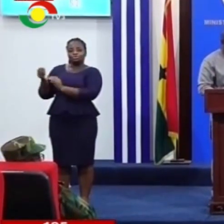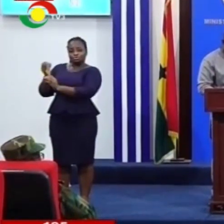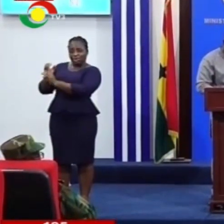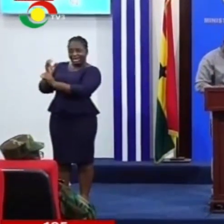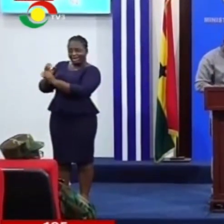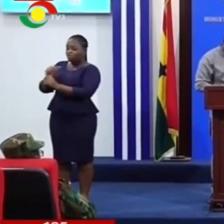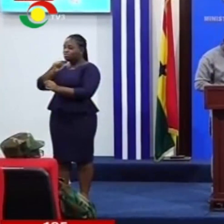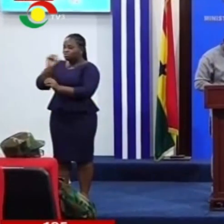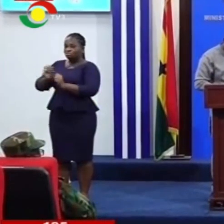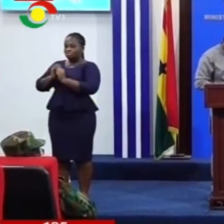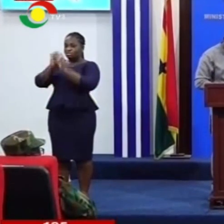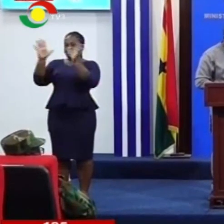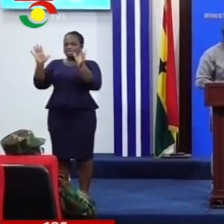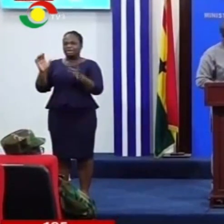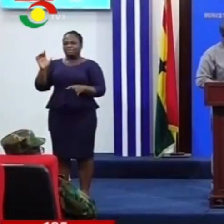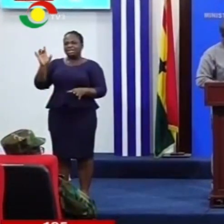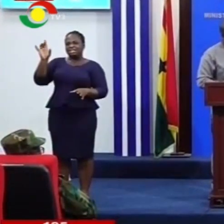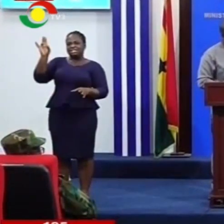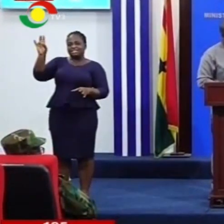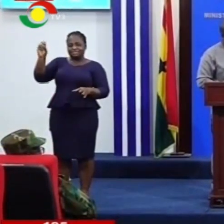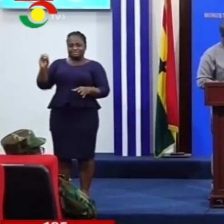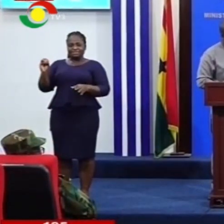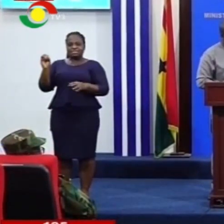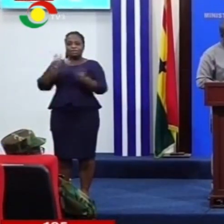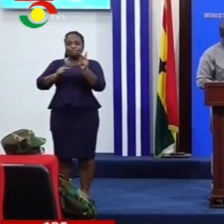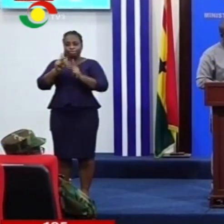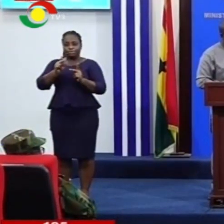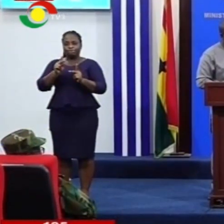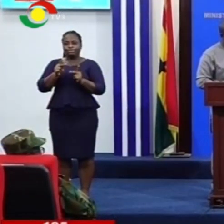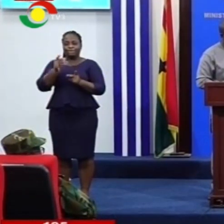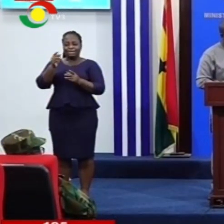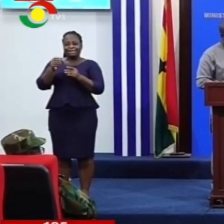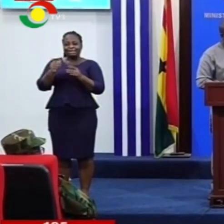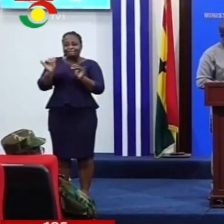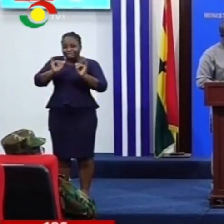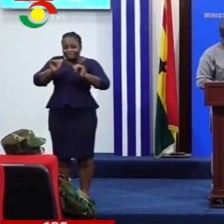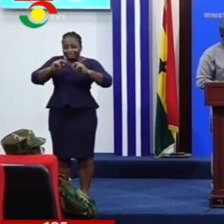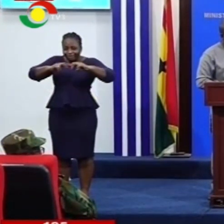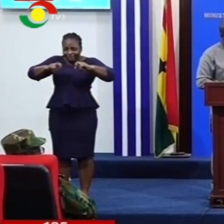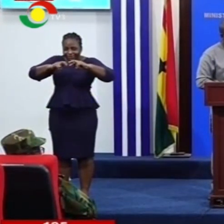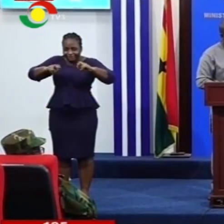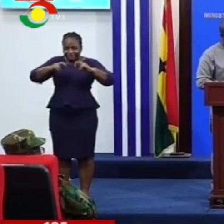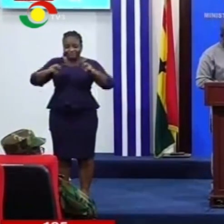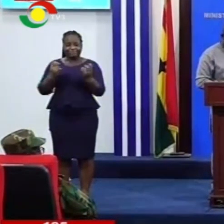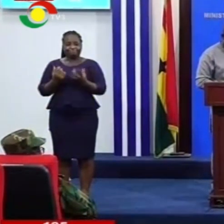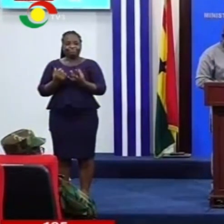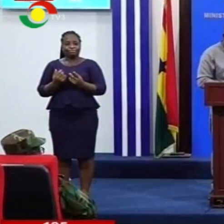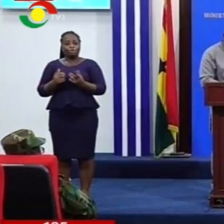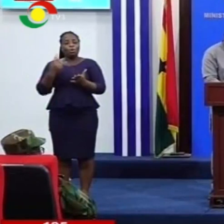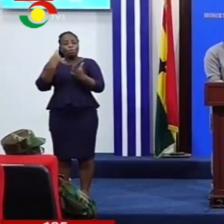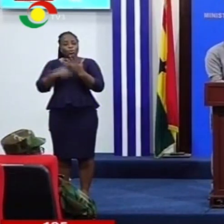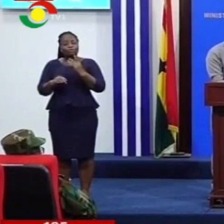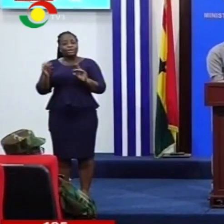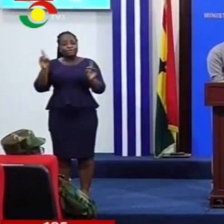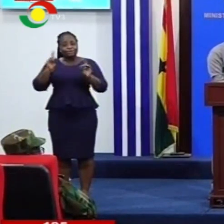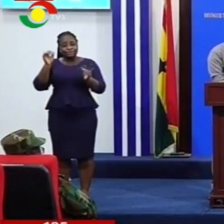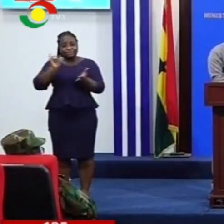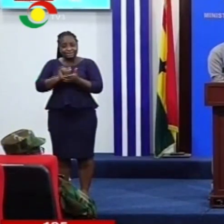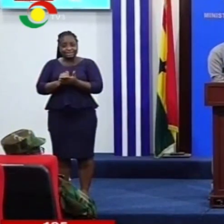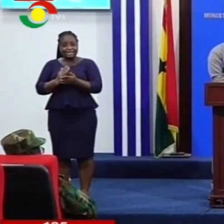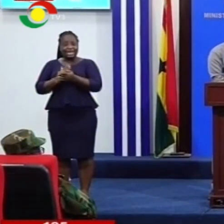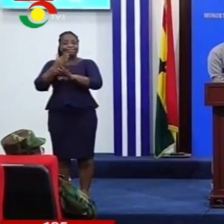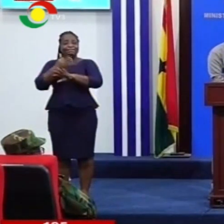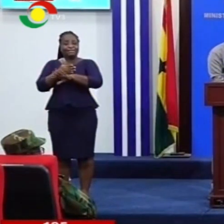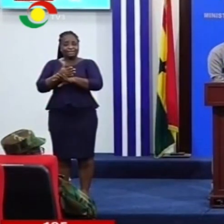spread, and there are about 70 other staff who are also undergoing some isolation. What we are looking for is that for those who may